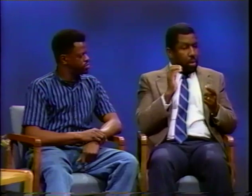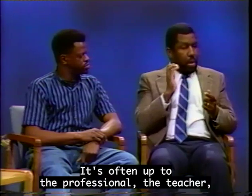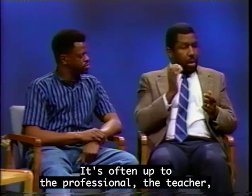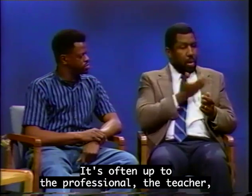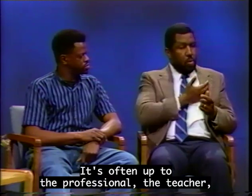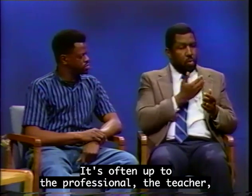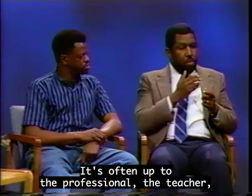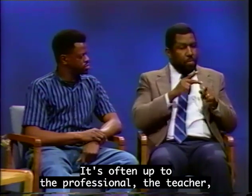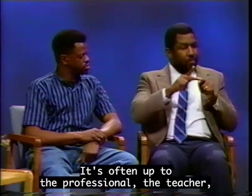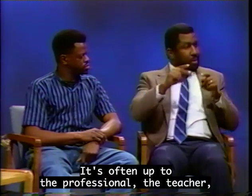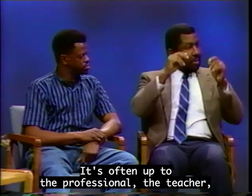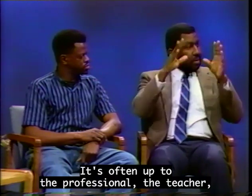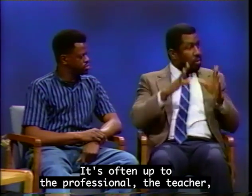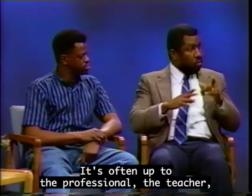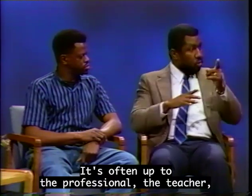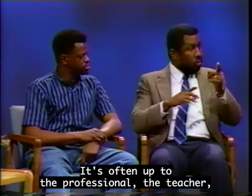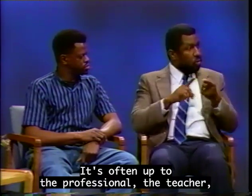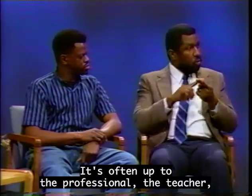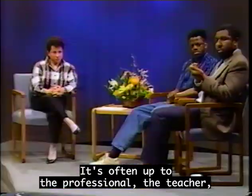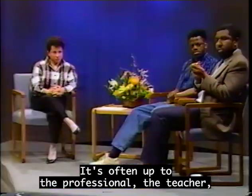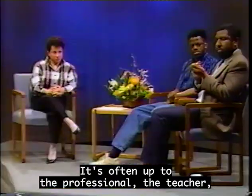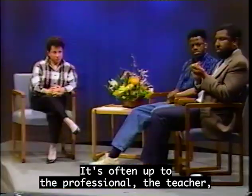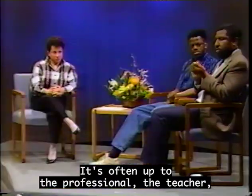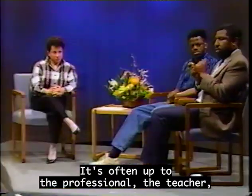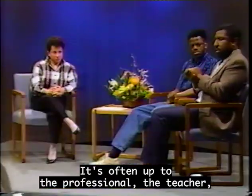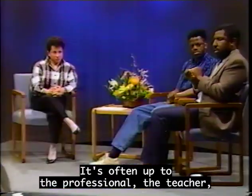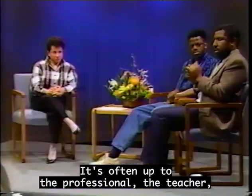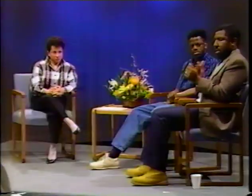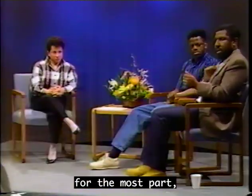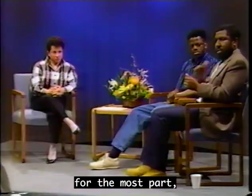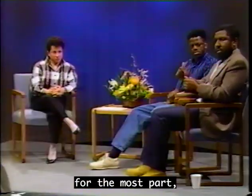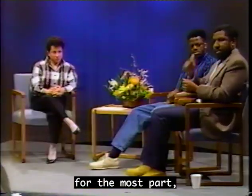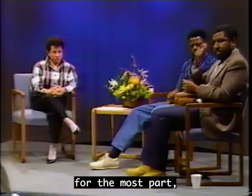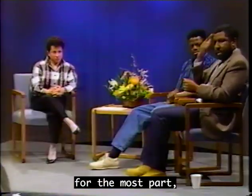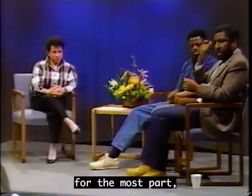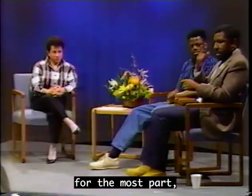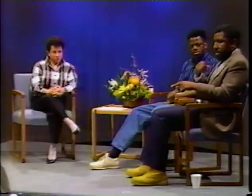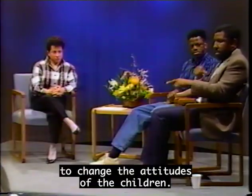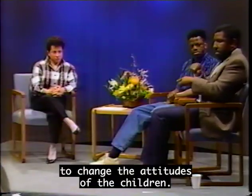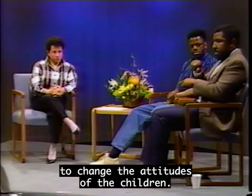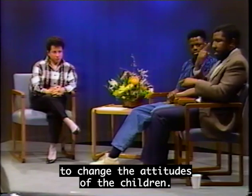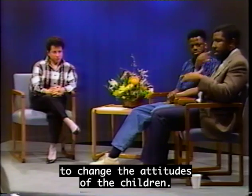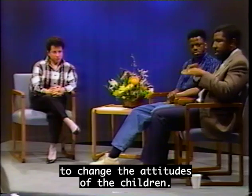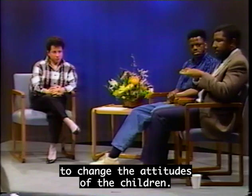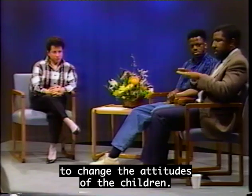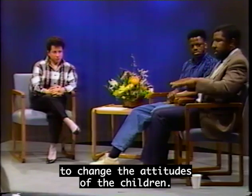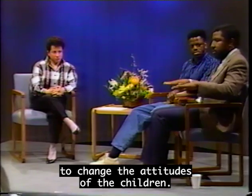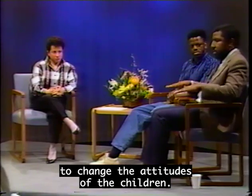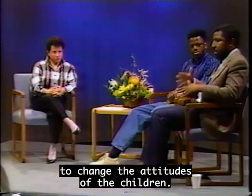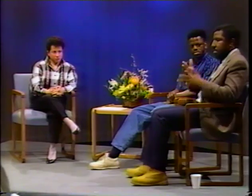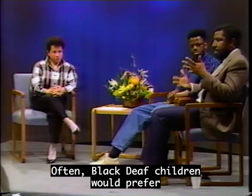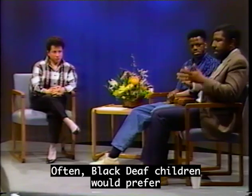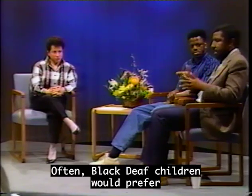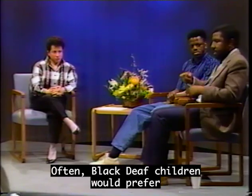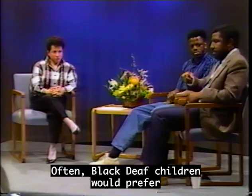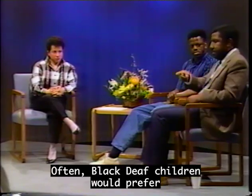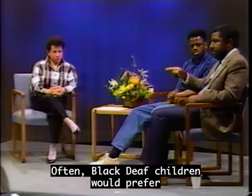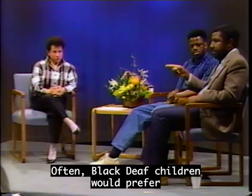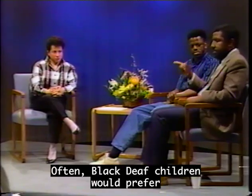It's often up to the professional, the teacher, and for the most part, to change the attitudes of the children. Often black deaf